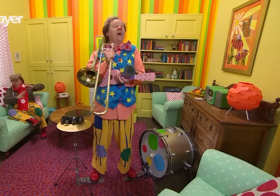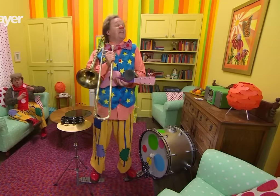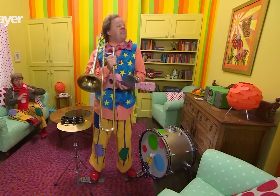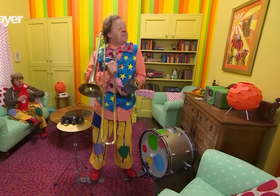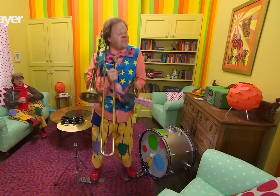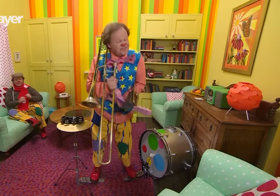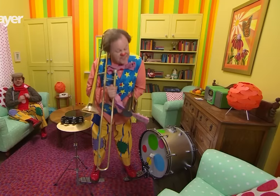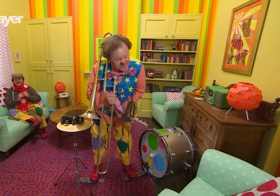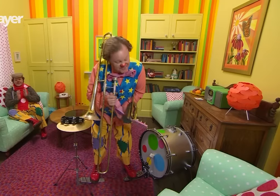Oof.